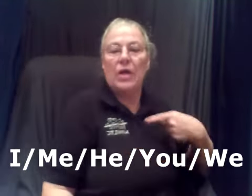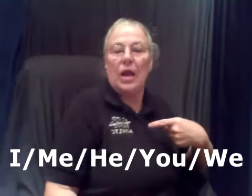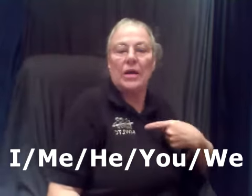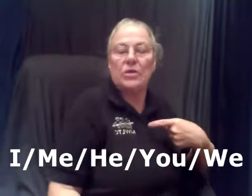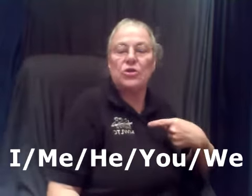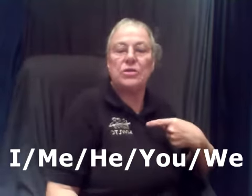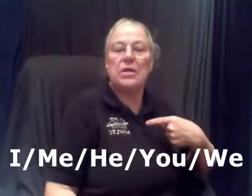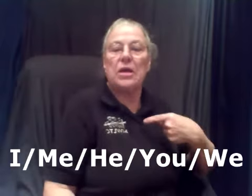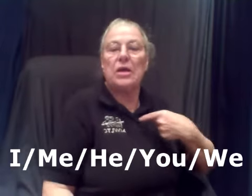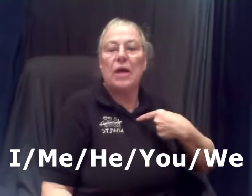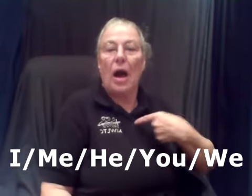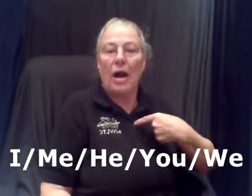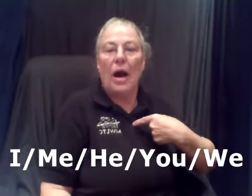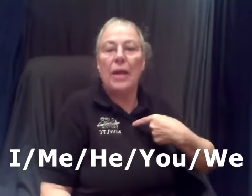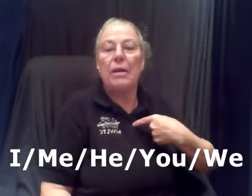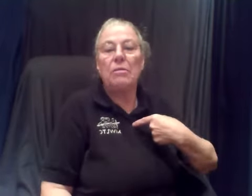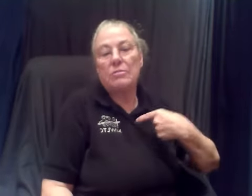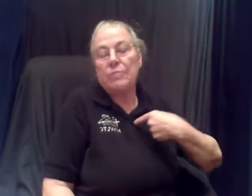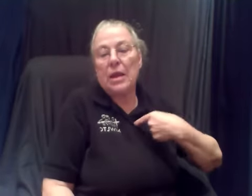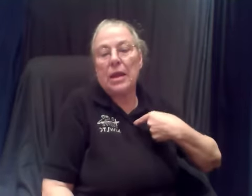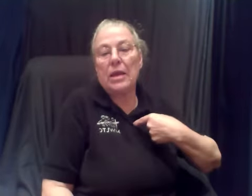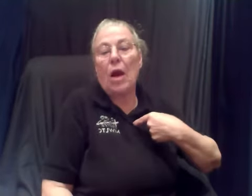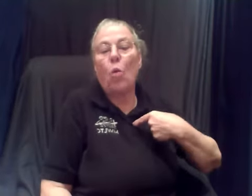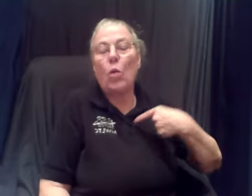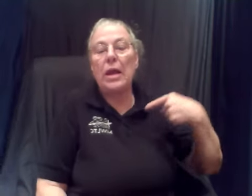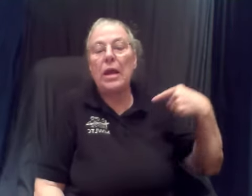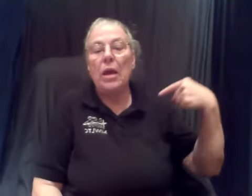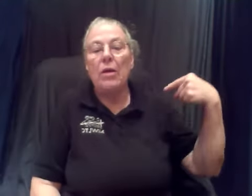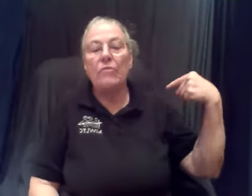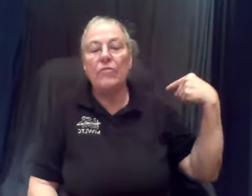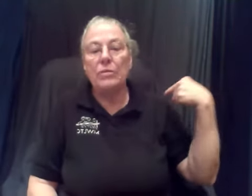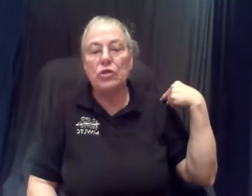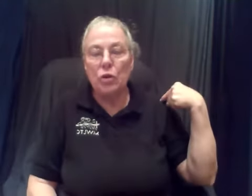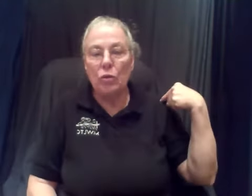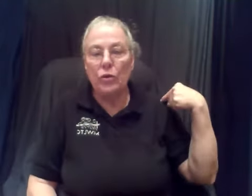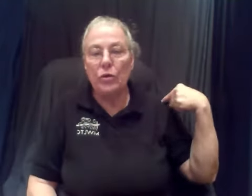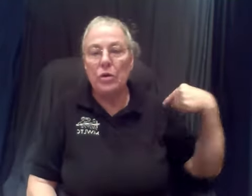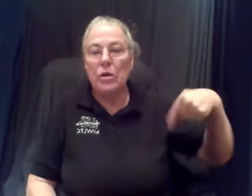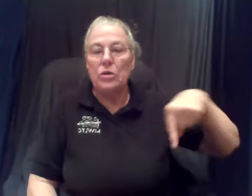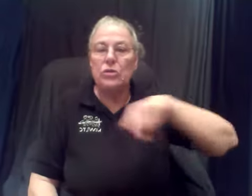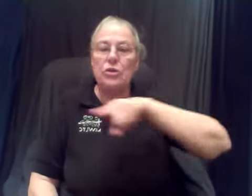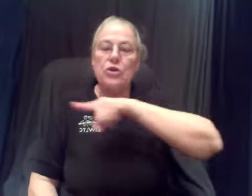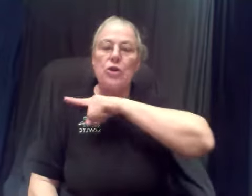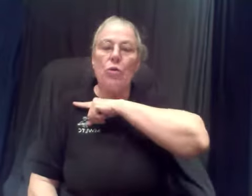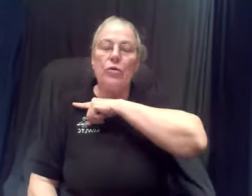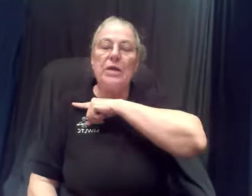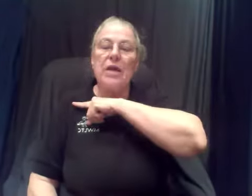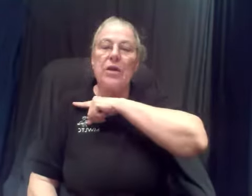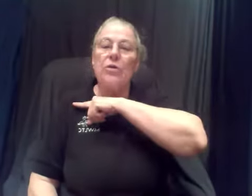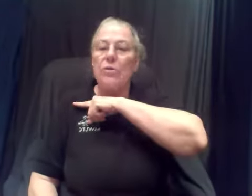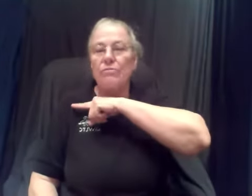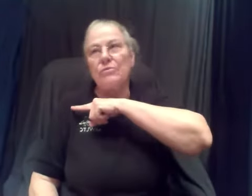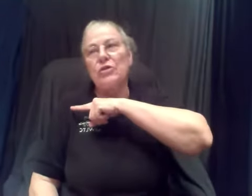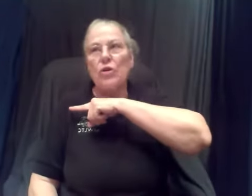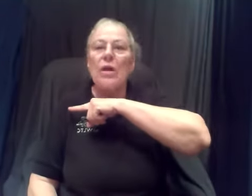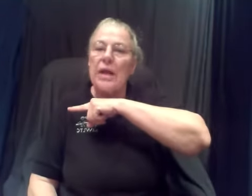it's just I, me. Now we, from shoulder to shoulder. It's like you're circling a group